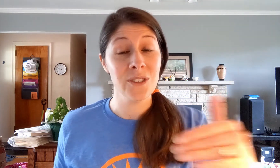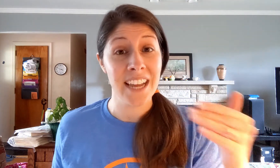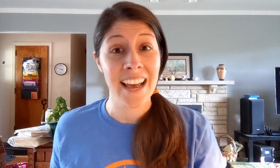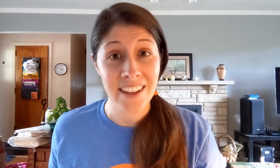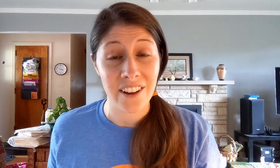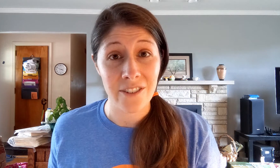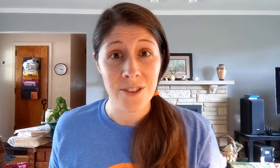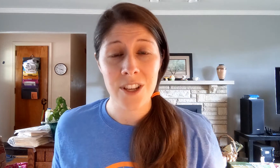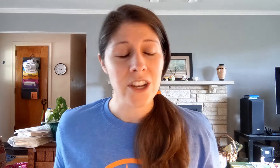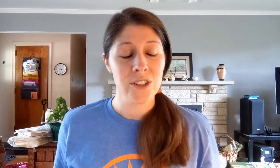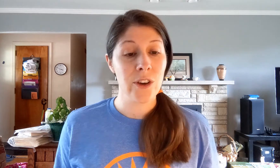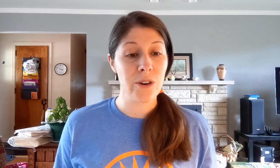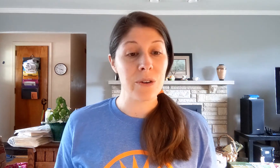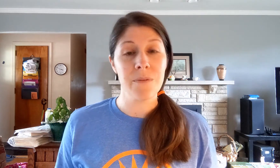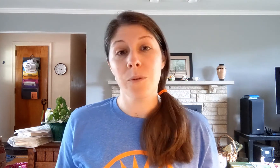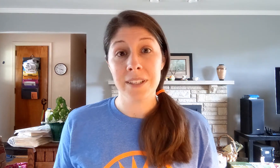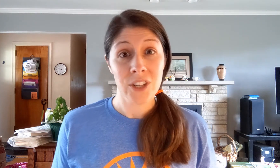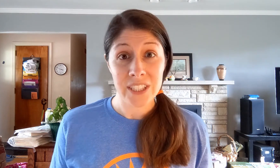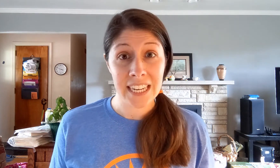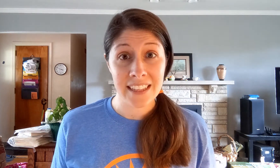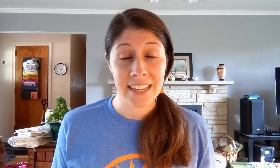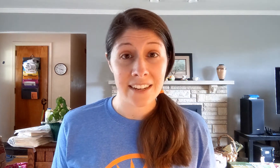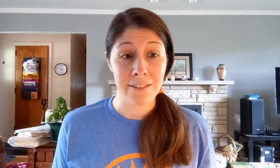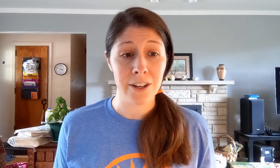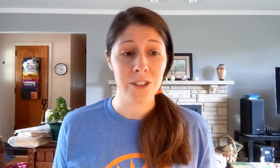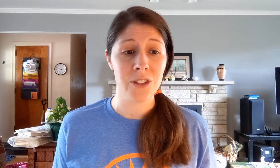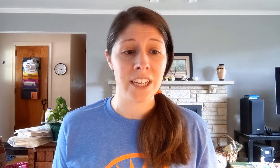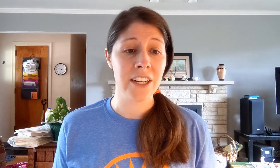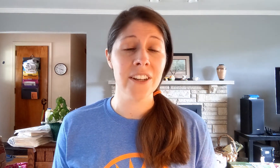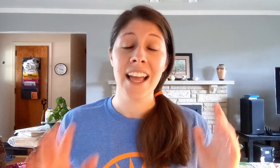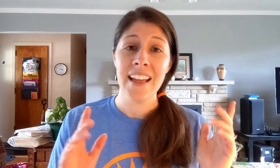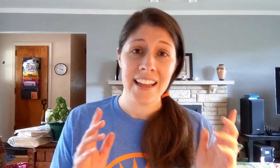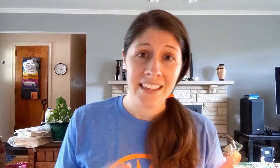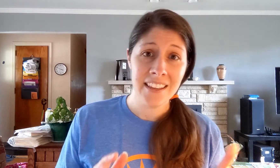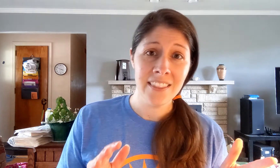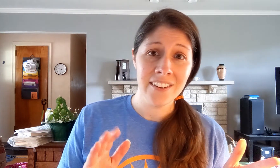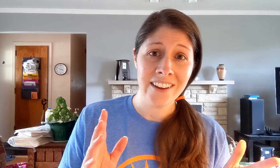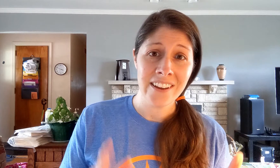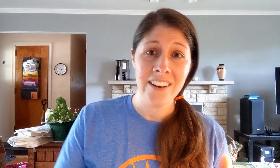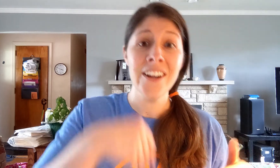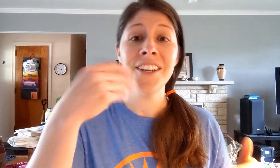an echo. So when we start singing the second verse, you'll hear, in the dark,